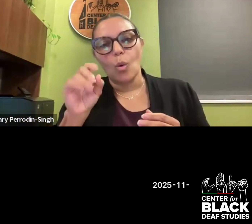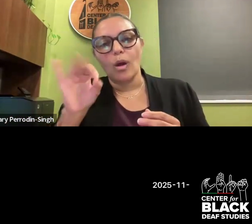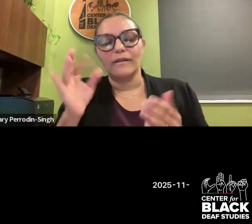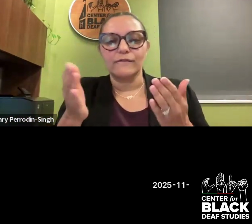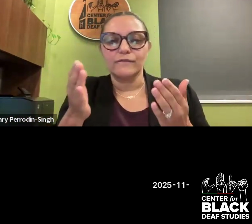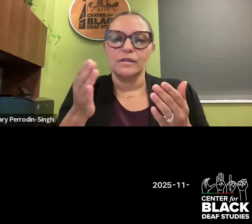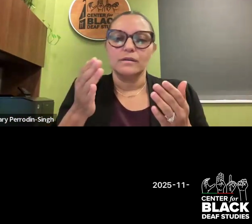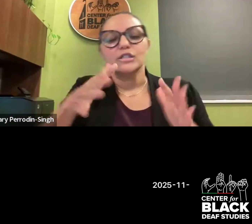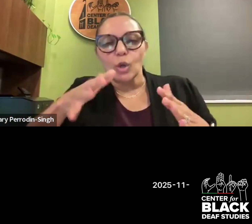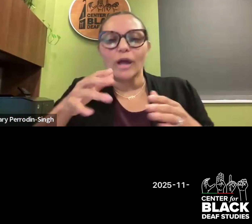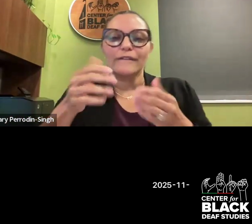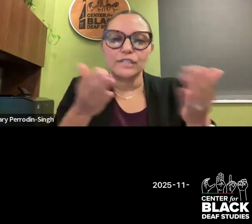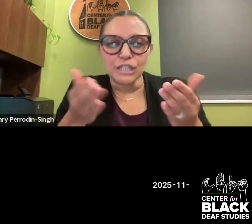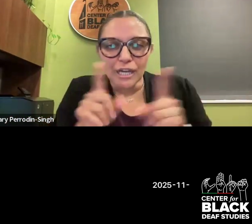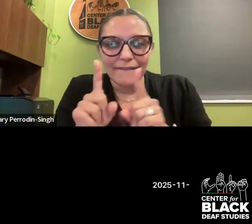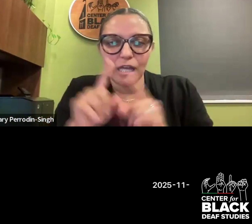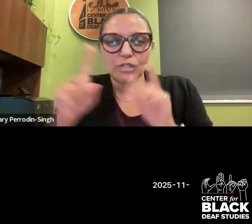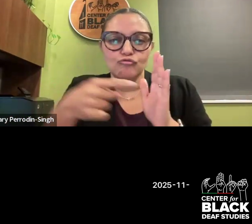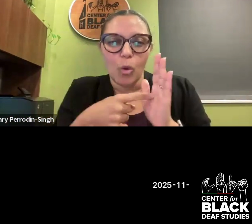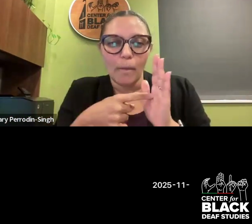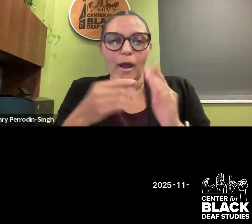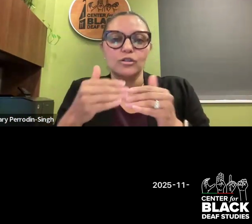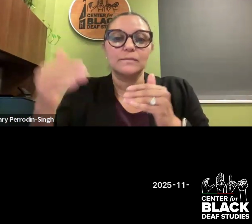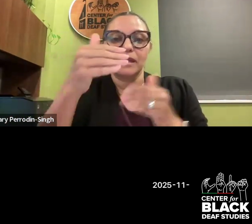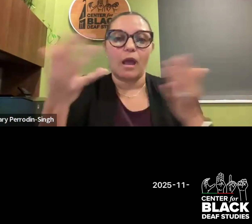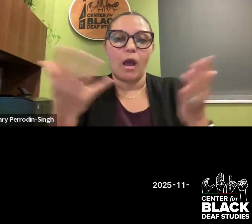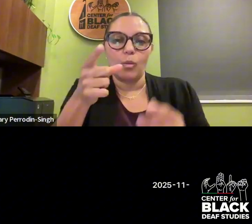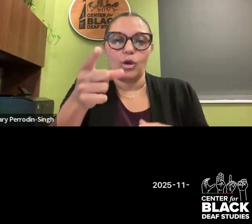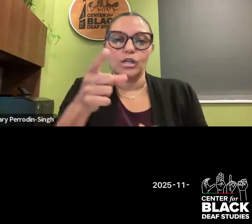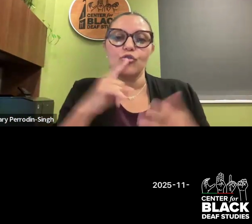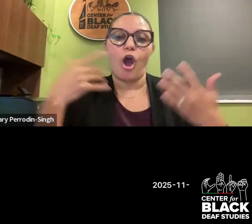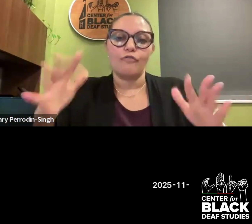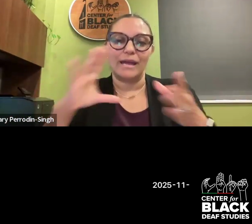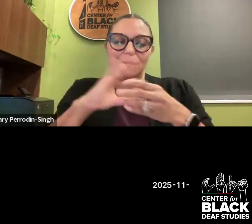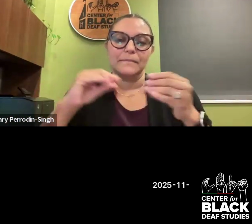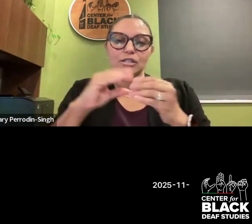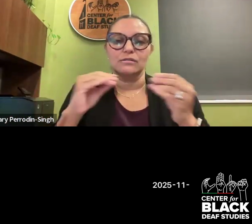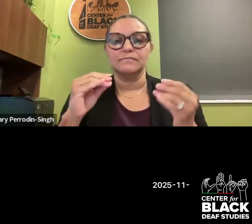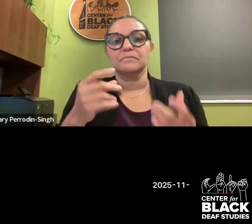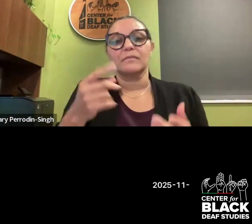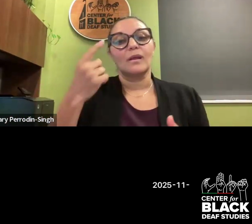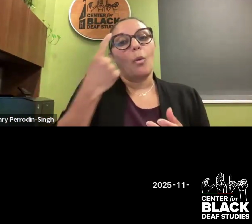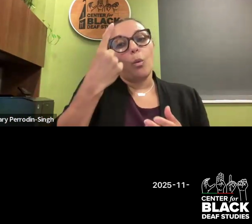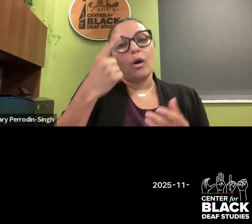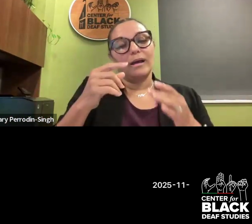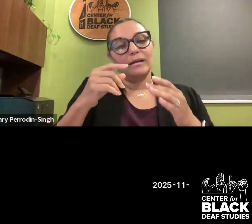books or literature that would be beneficial and serve as role models beyond what you already mentioned?